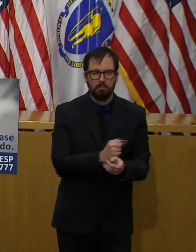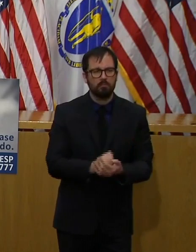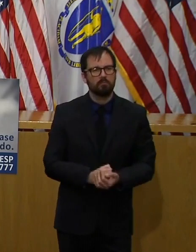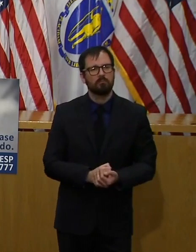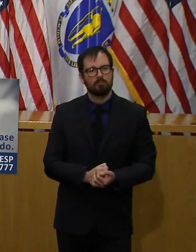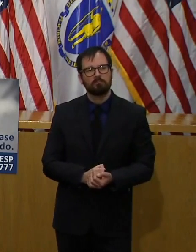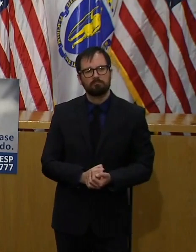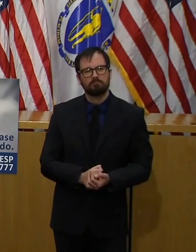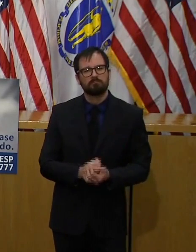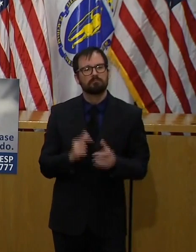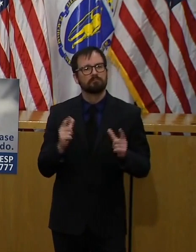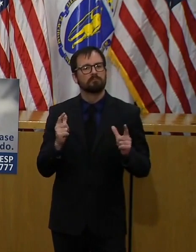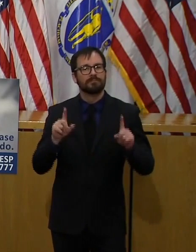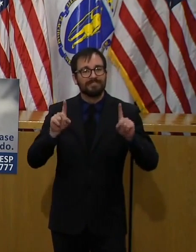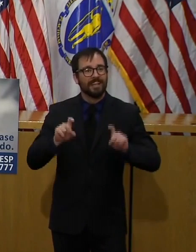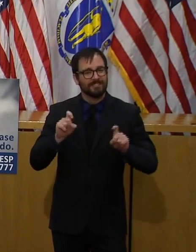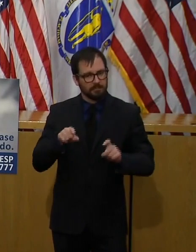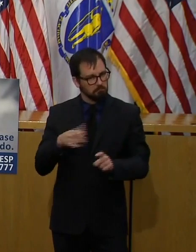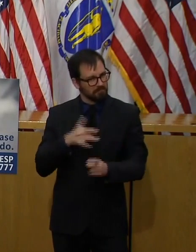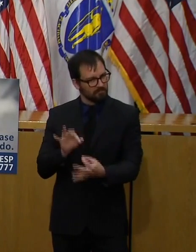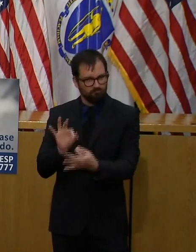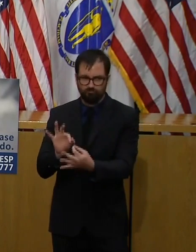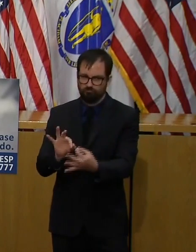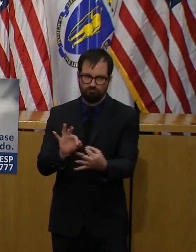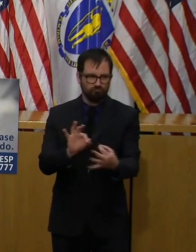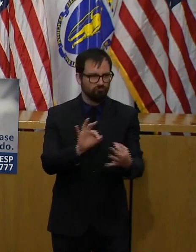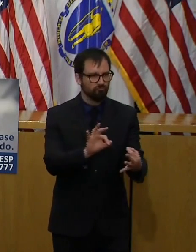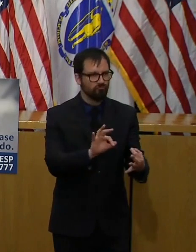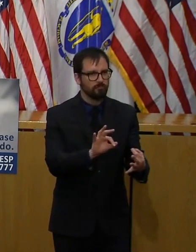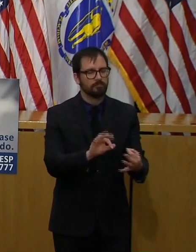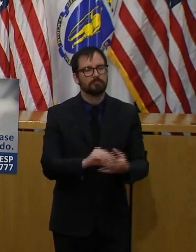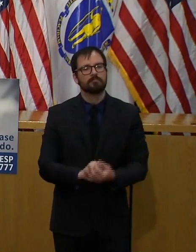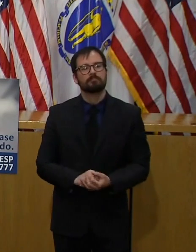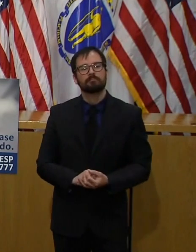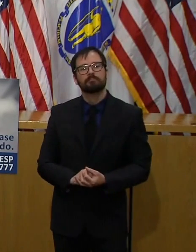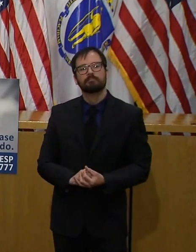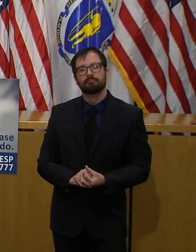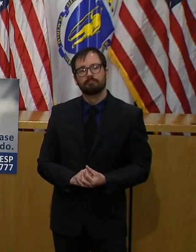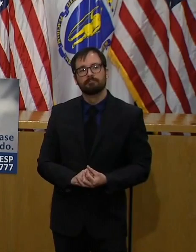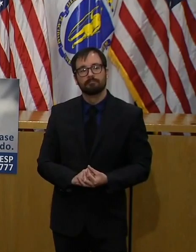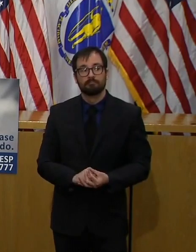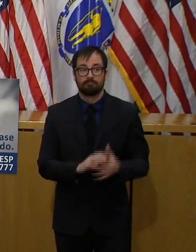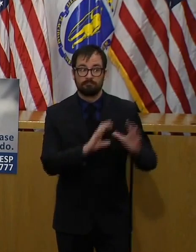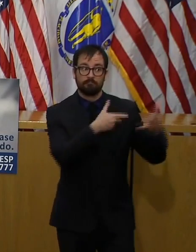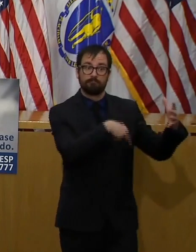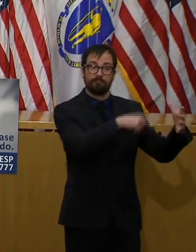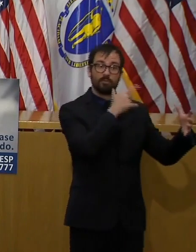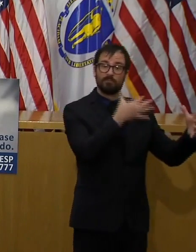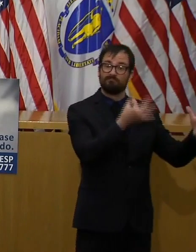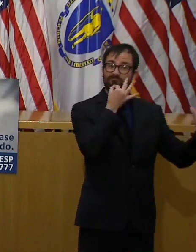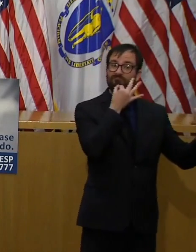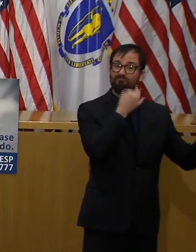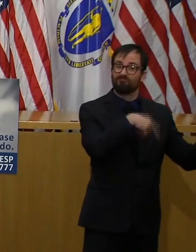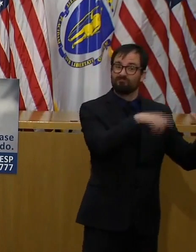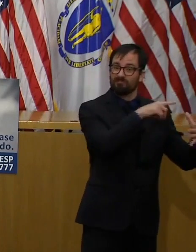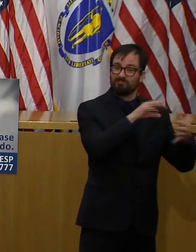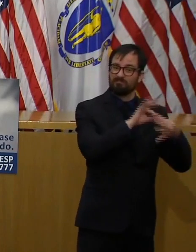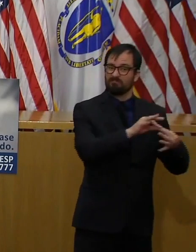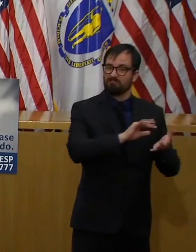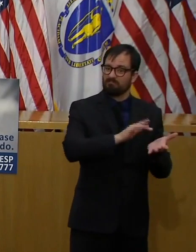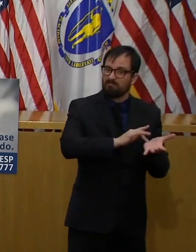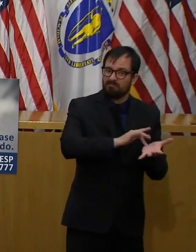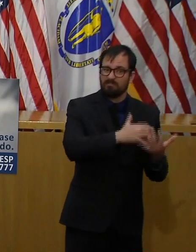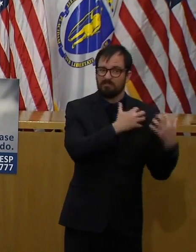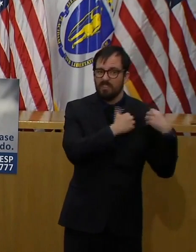about, among the healthcare people that we talk to, about huge issues or even big issues or significant issues with respect to